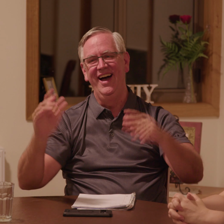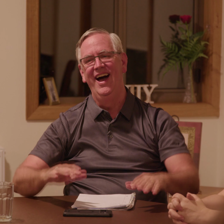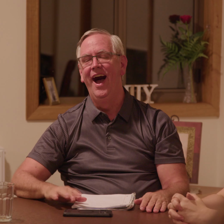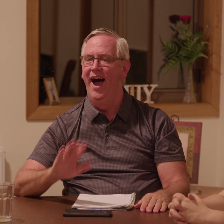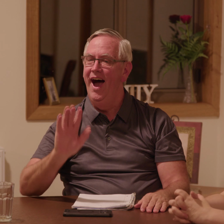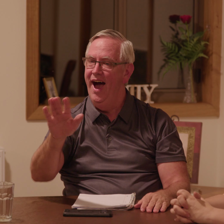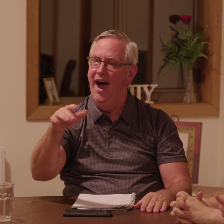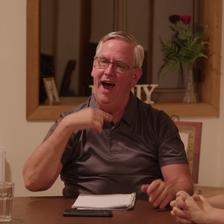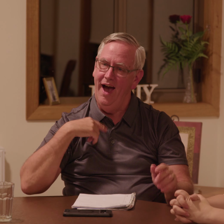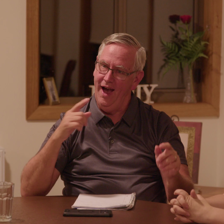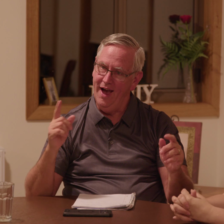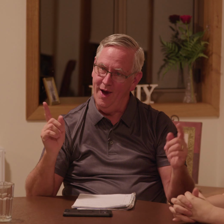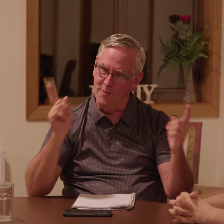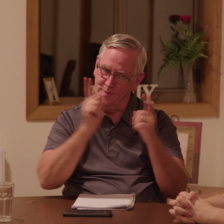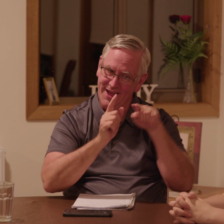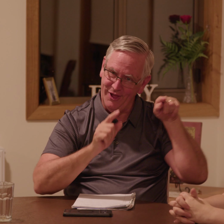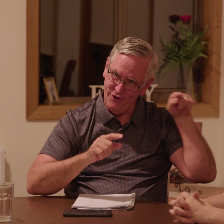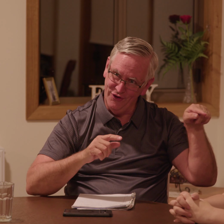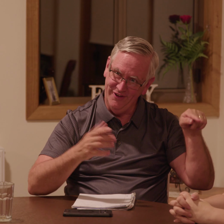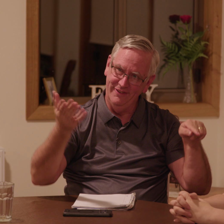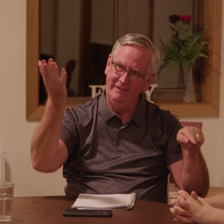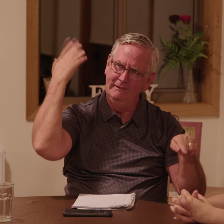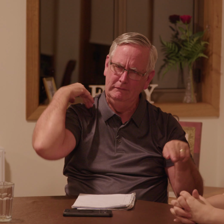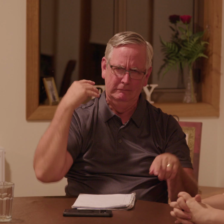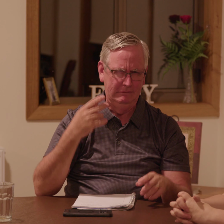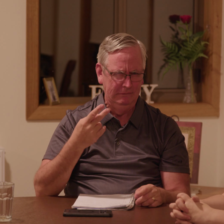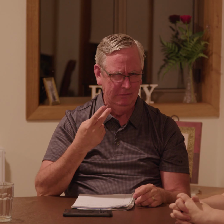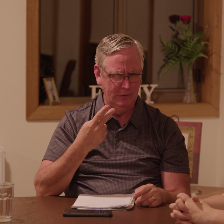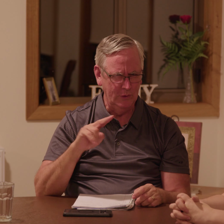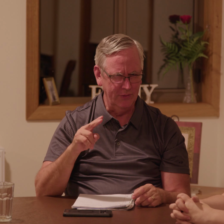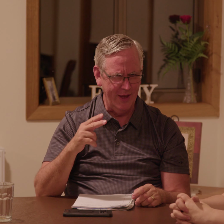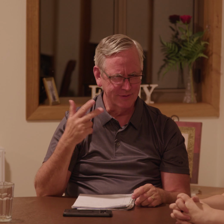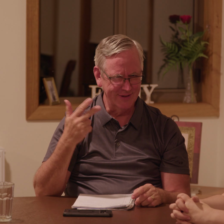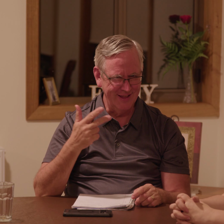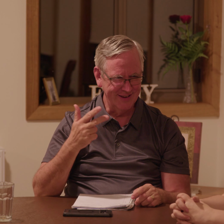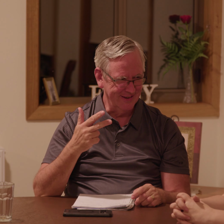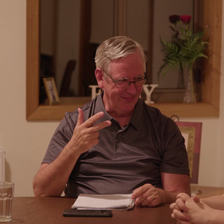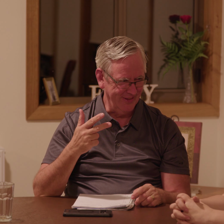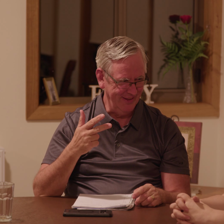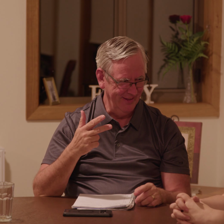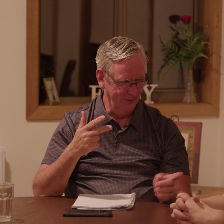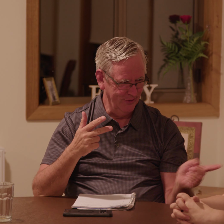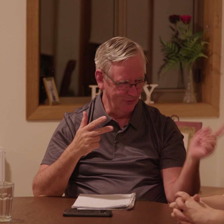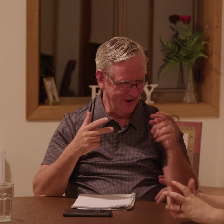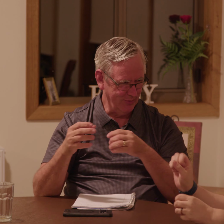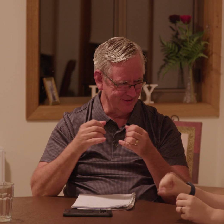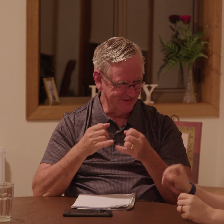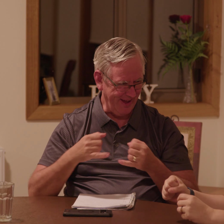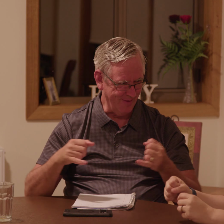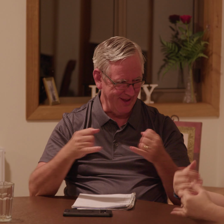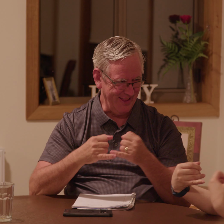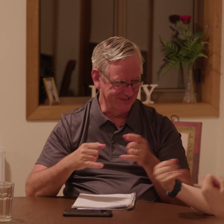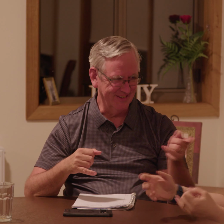Hey. Alright. I met Sharon in 2018, I think it was, when you came to